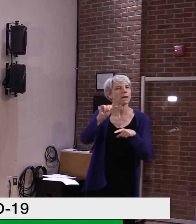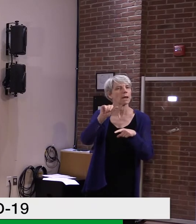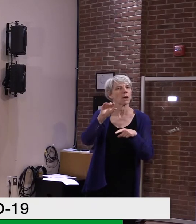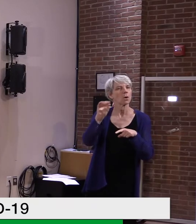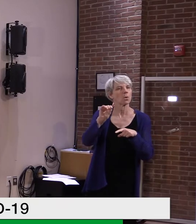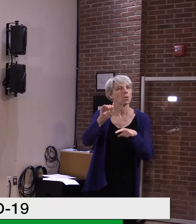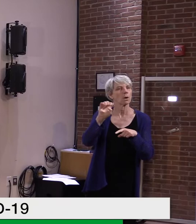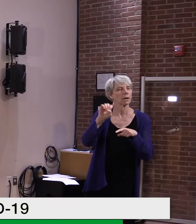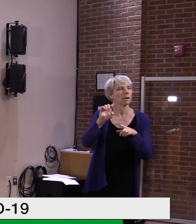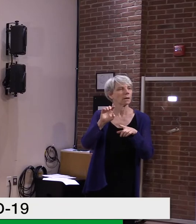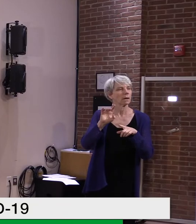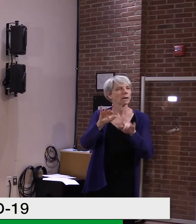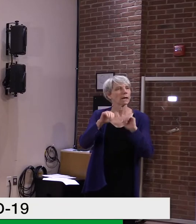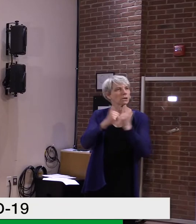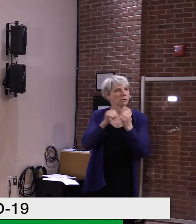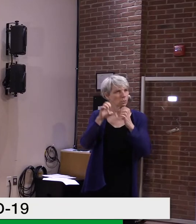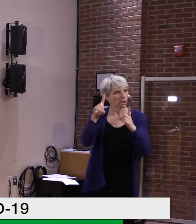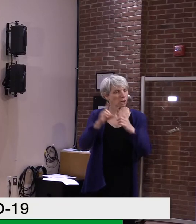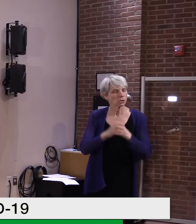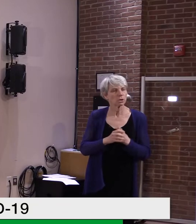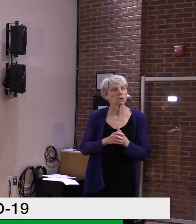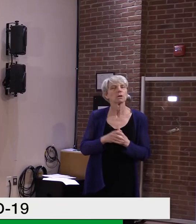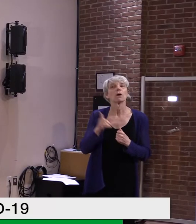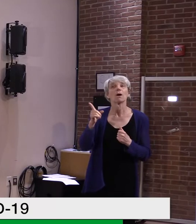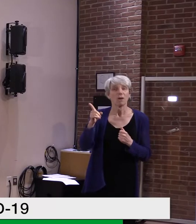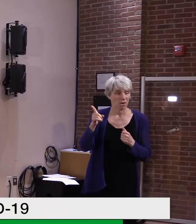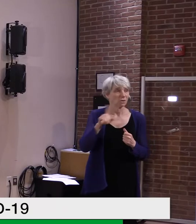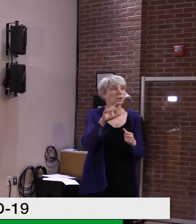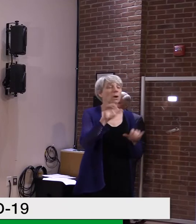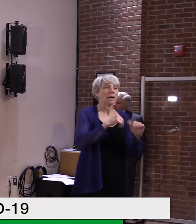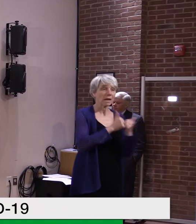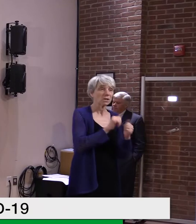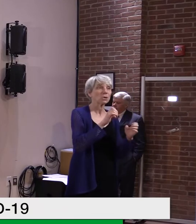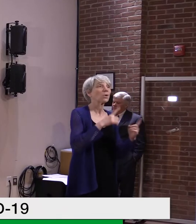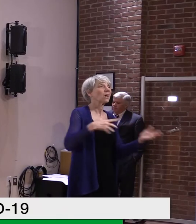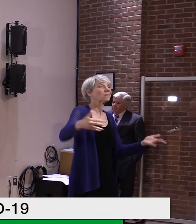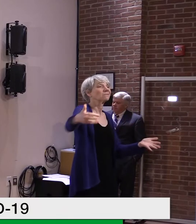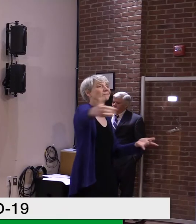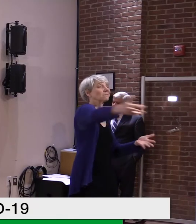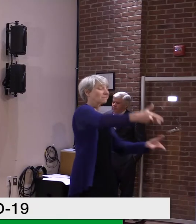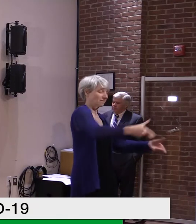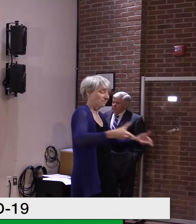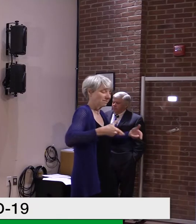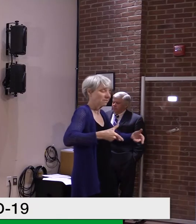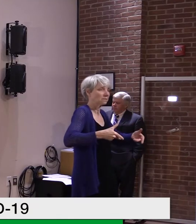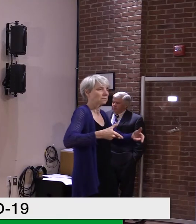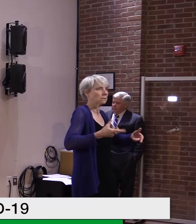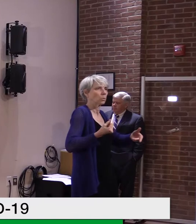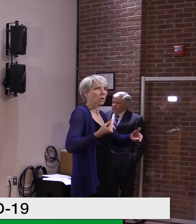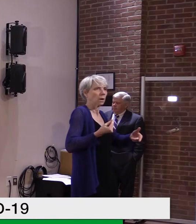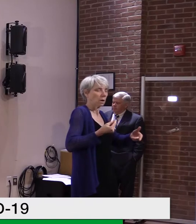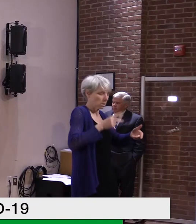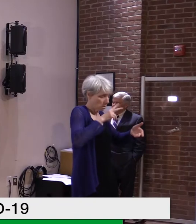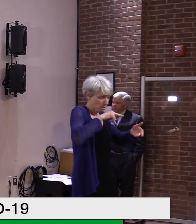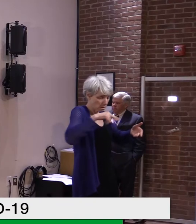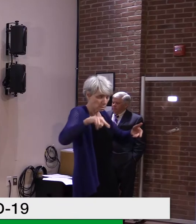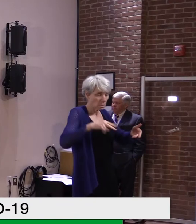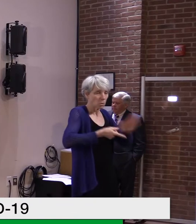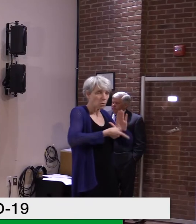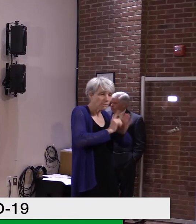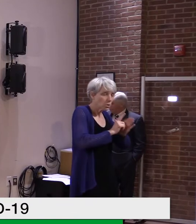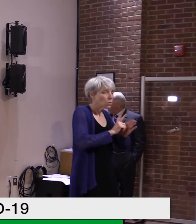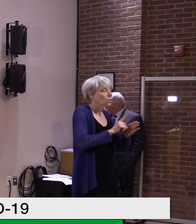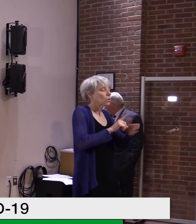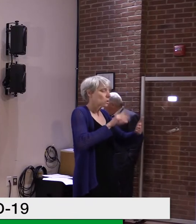next steps are from AOE's perspective. Is there a review process, a feedback, an approval of the